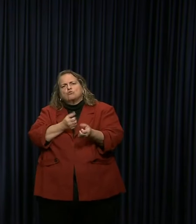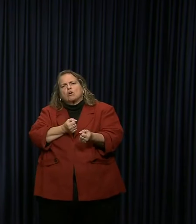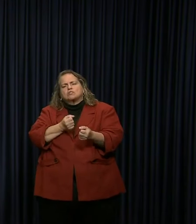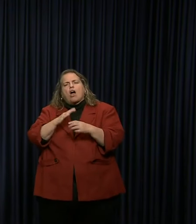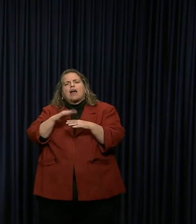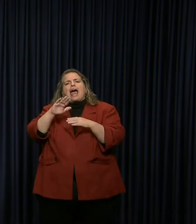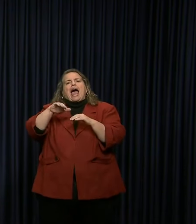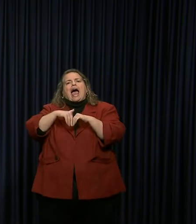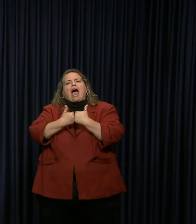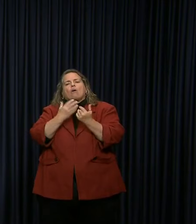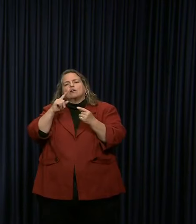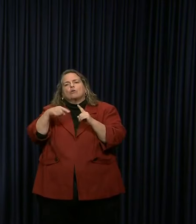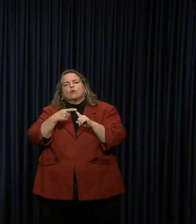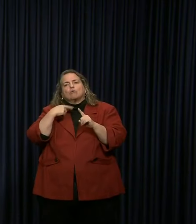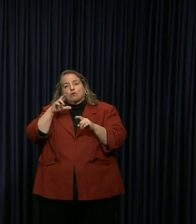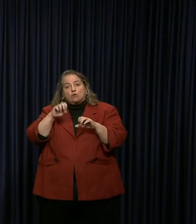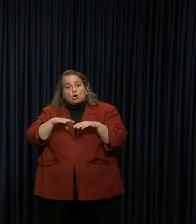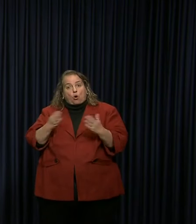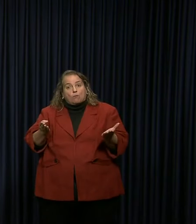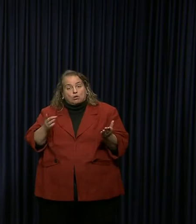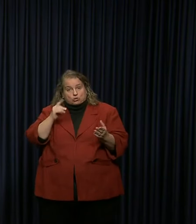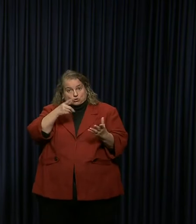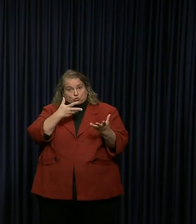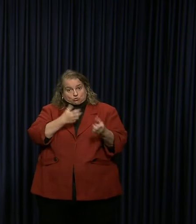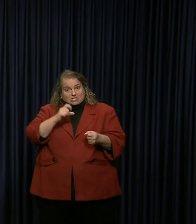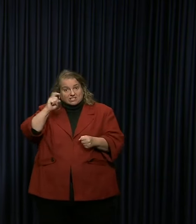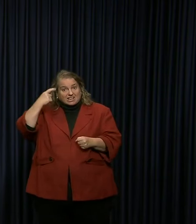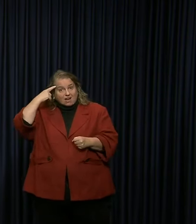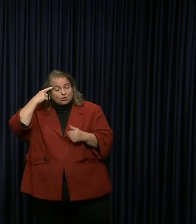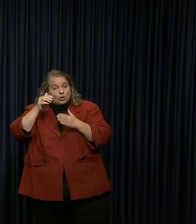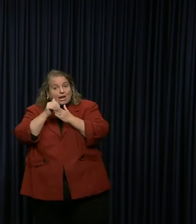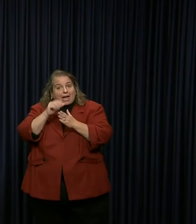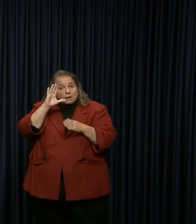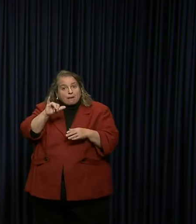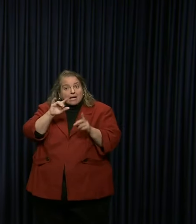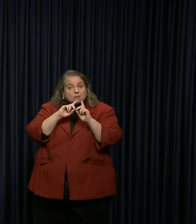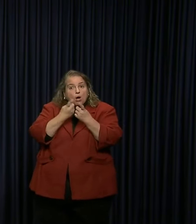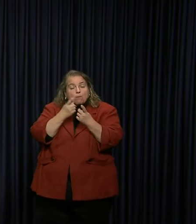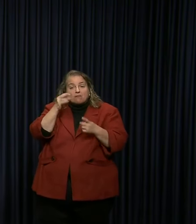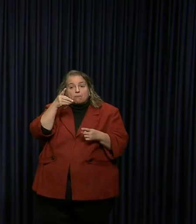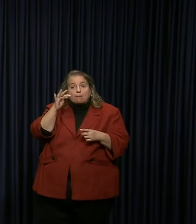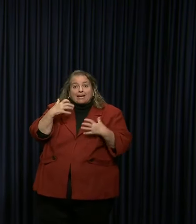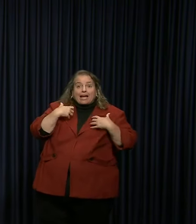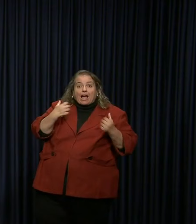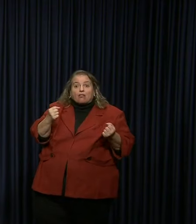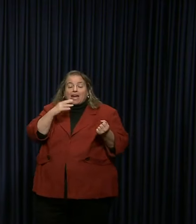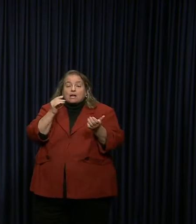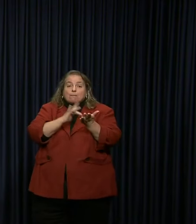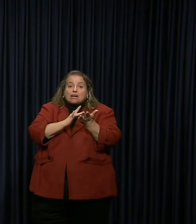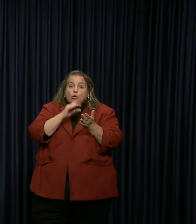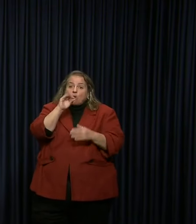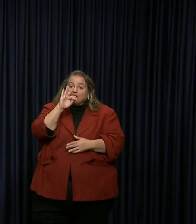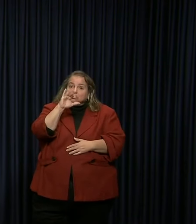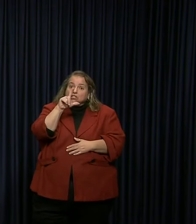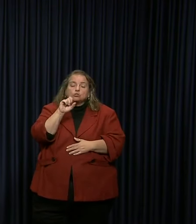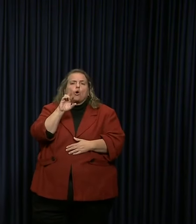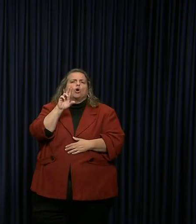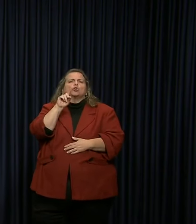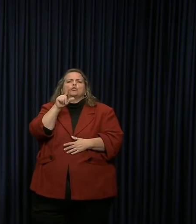and when we reopen things? Do you trust the governor, led by the Department of Public Health, and all of our medical officials? Or do you